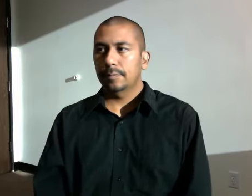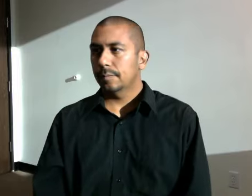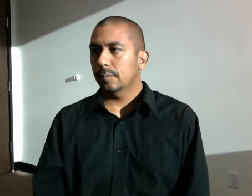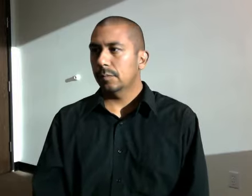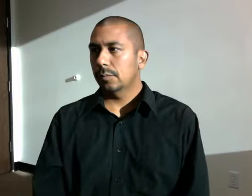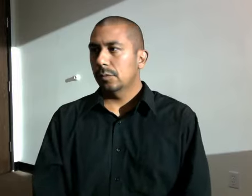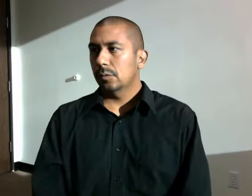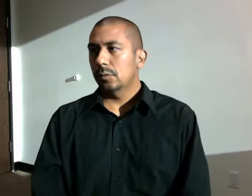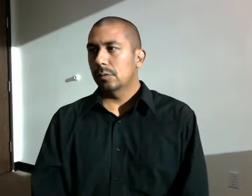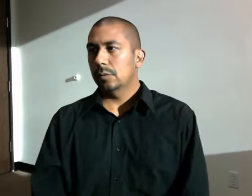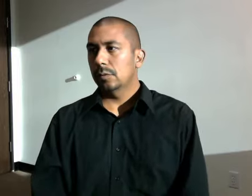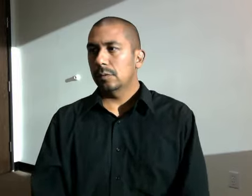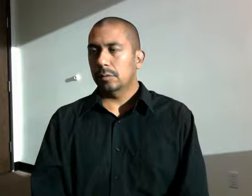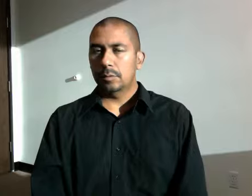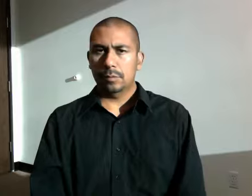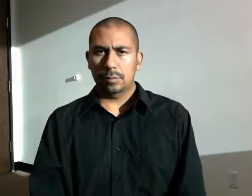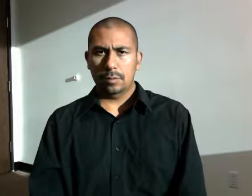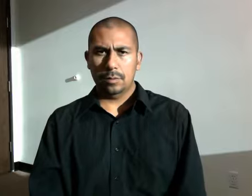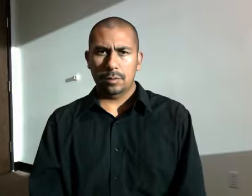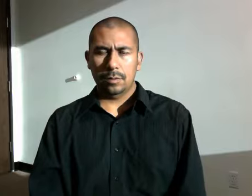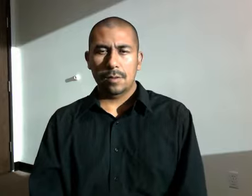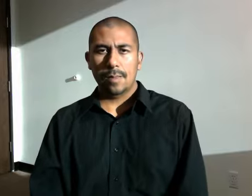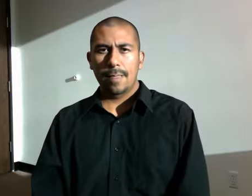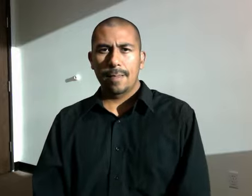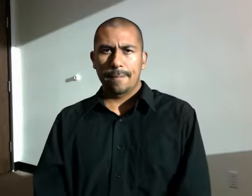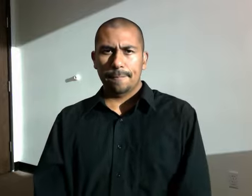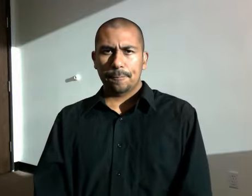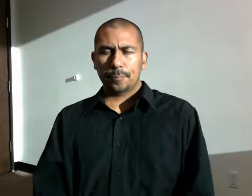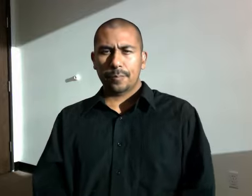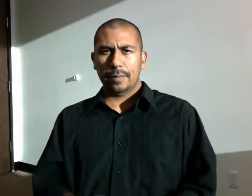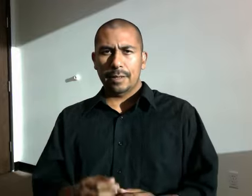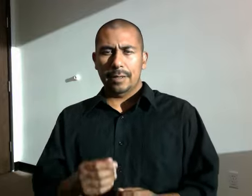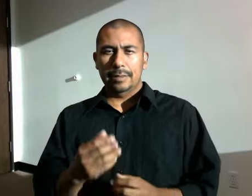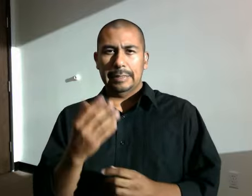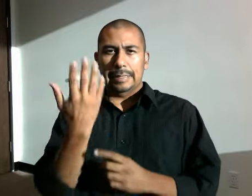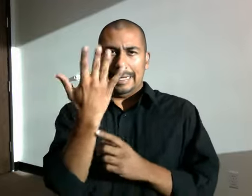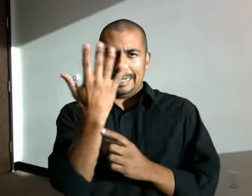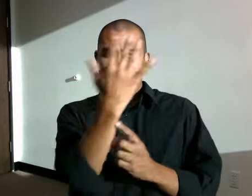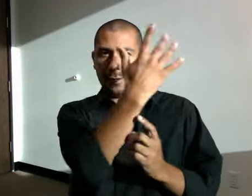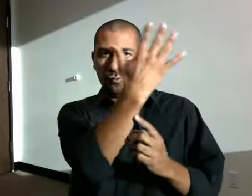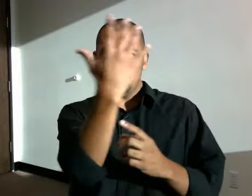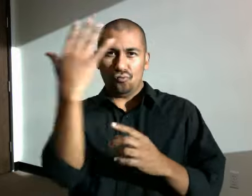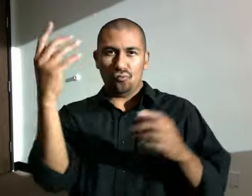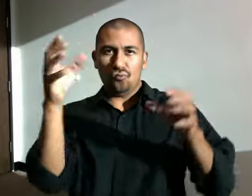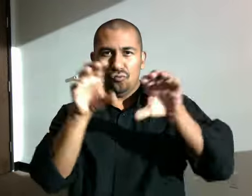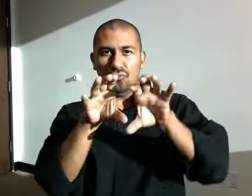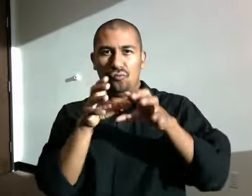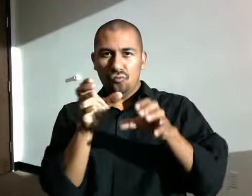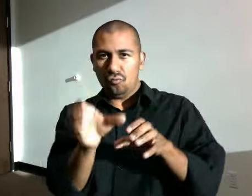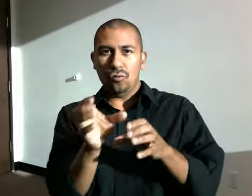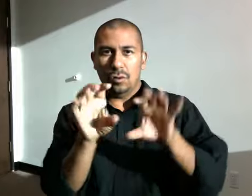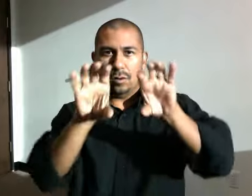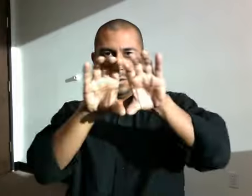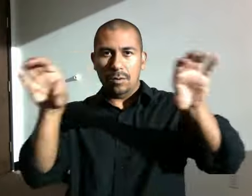These adorn the mantelpiece with many brass candlesticks, miners' lamps from the old coal mines, and also